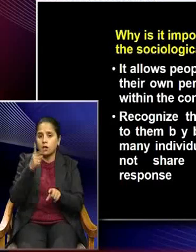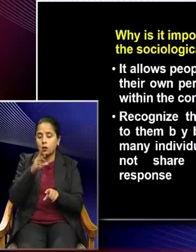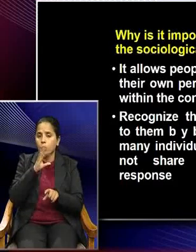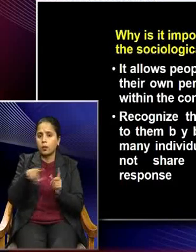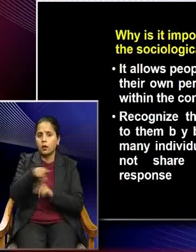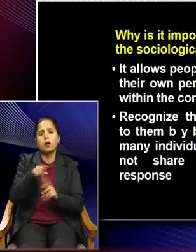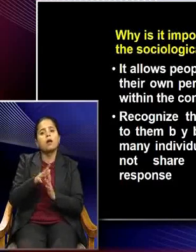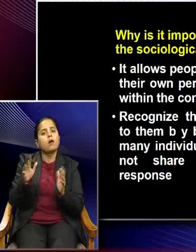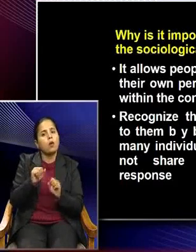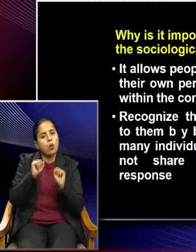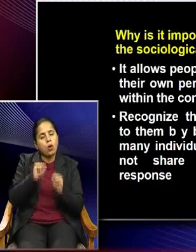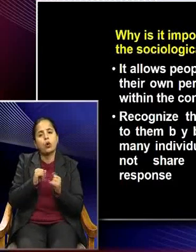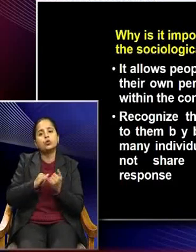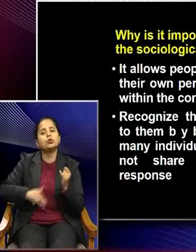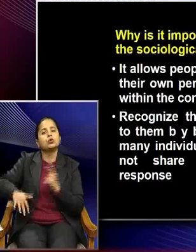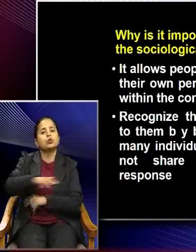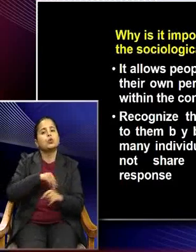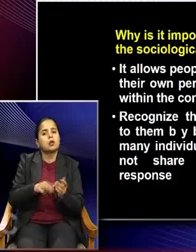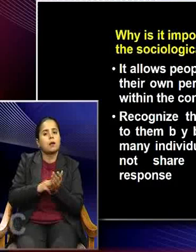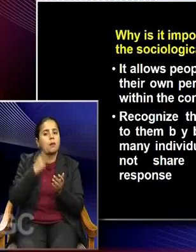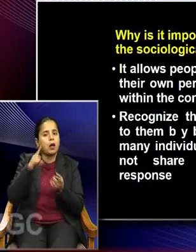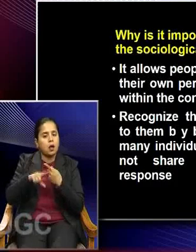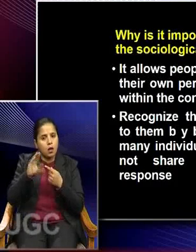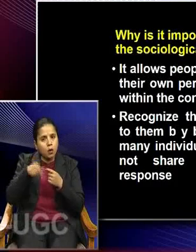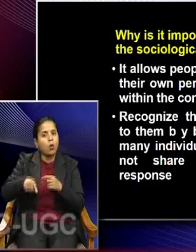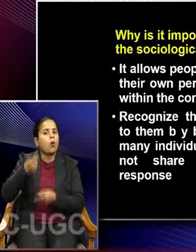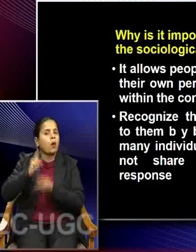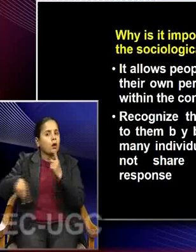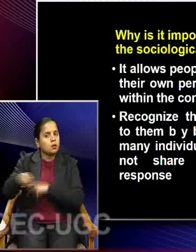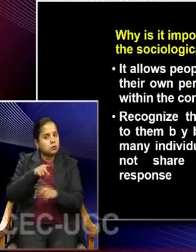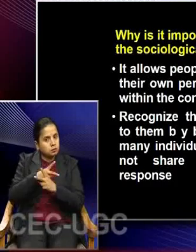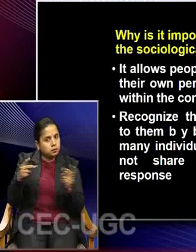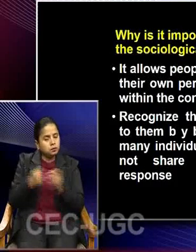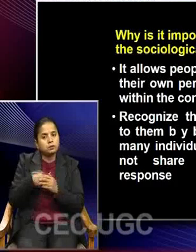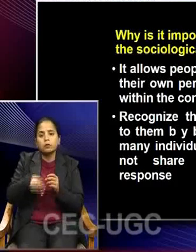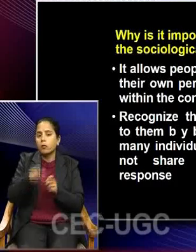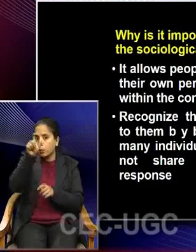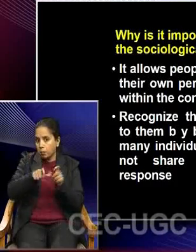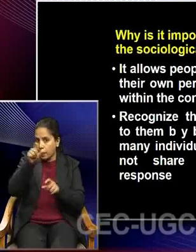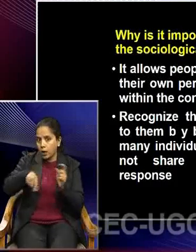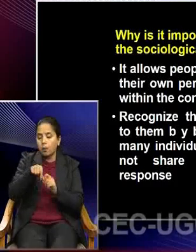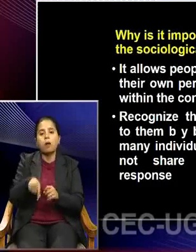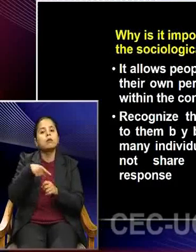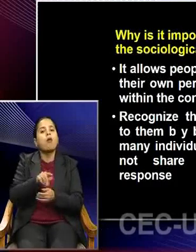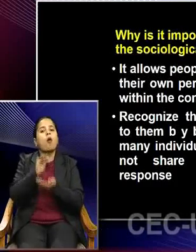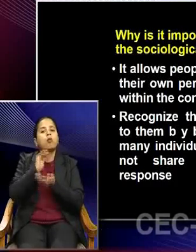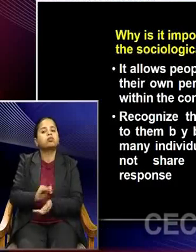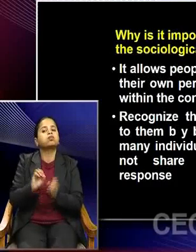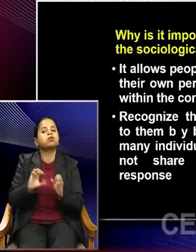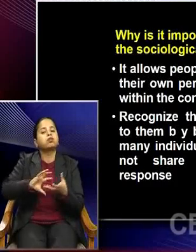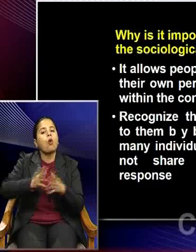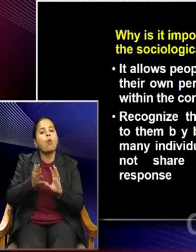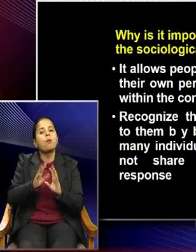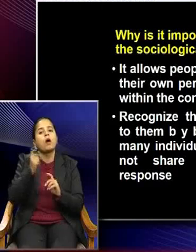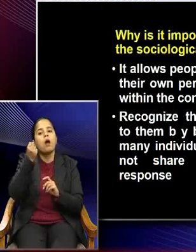it within the social milieu and the history in which the individual is born. So we need